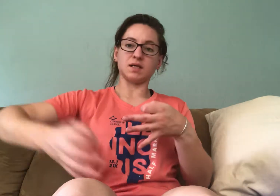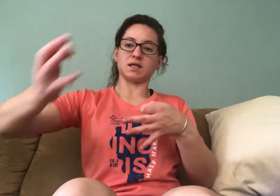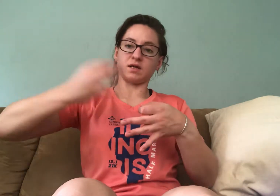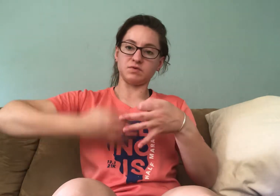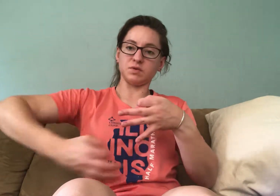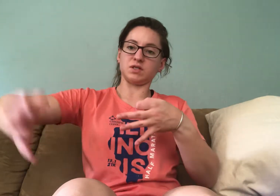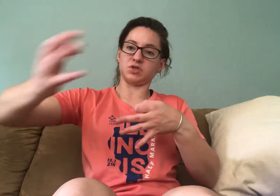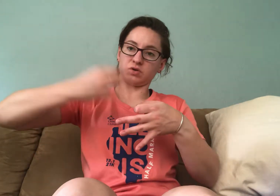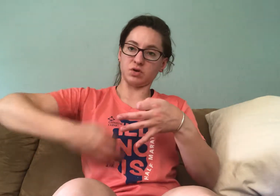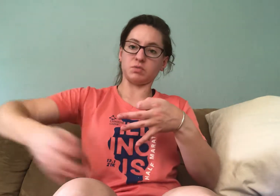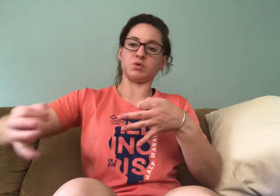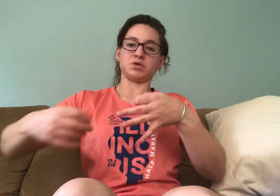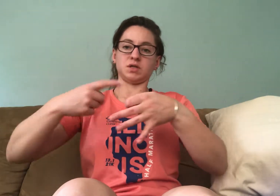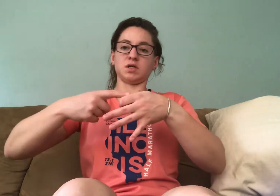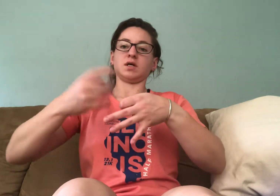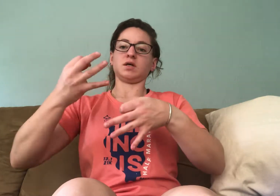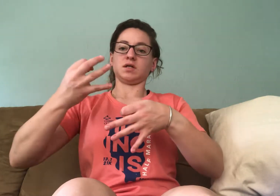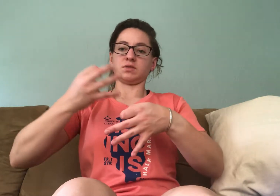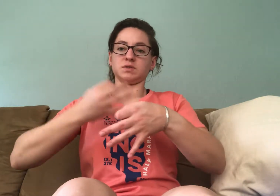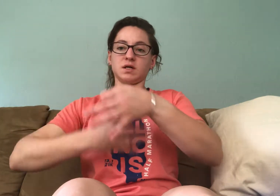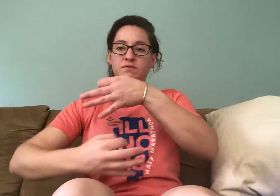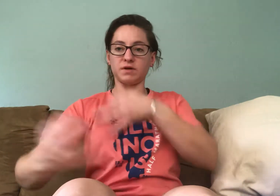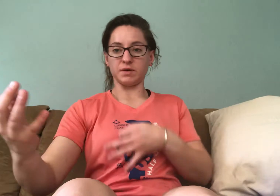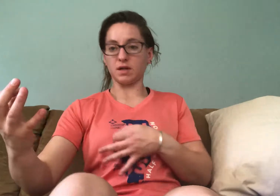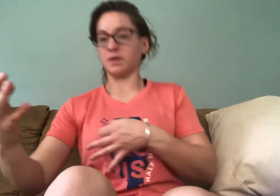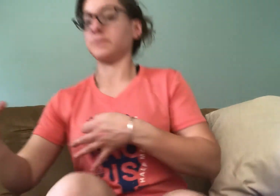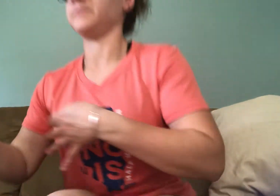kind of doing this circular motion. This one's kind of following along.